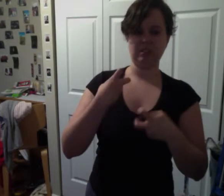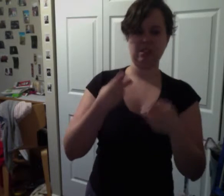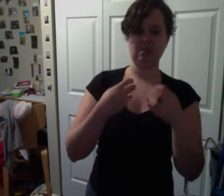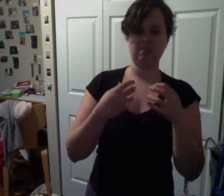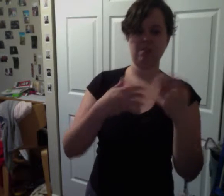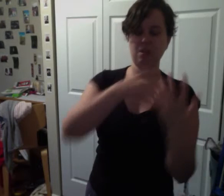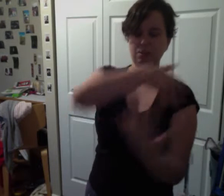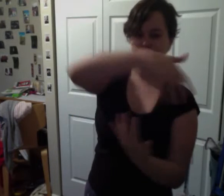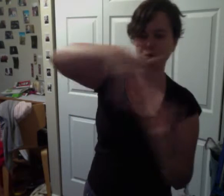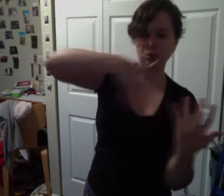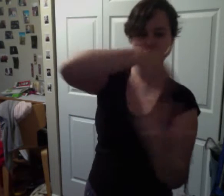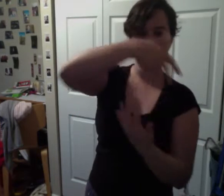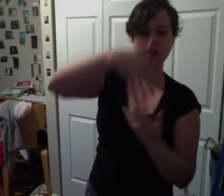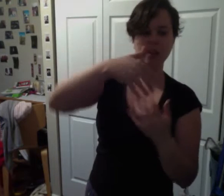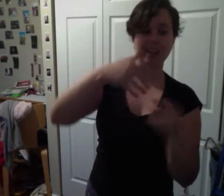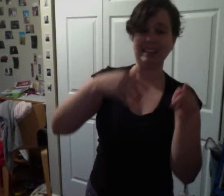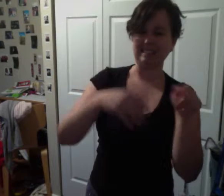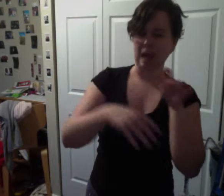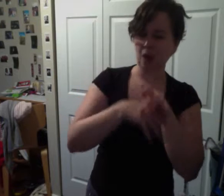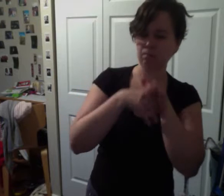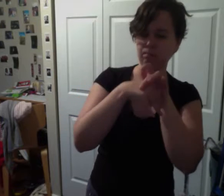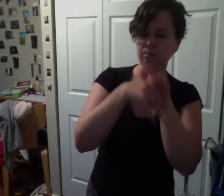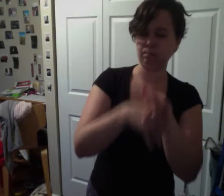Josh's case, it's with animals. So this is Josh